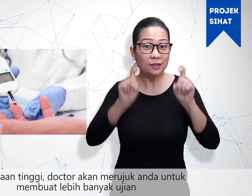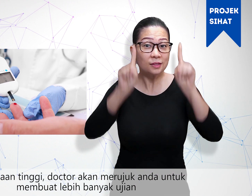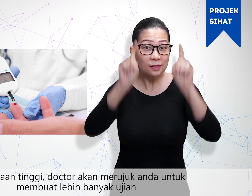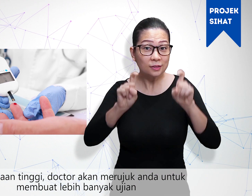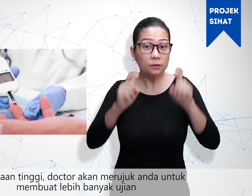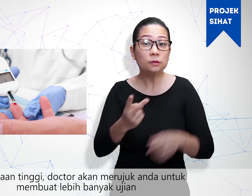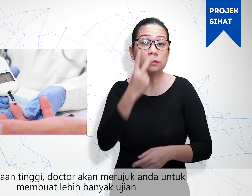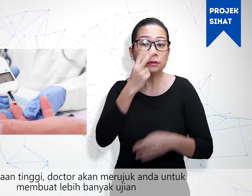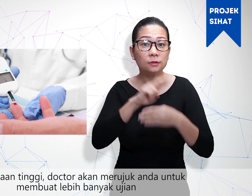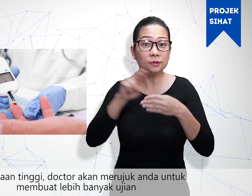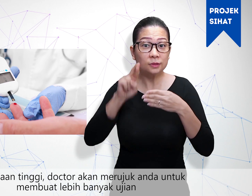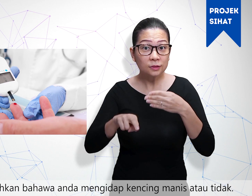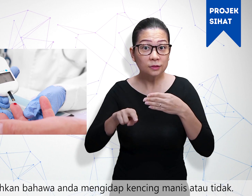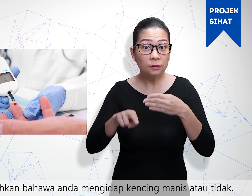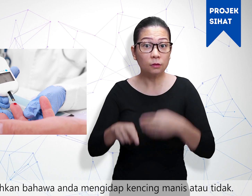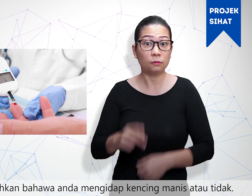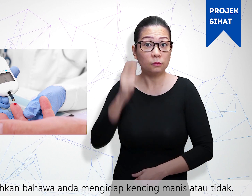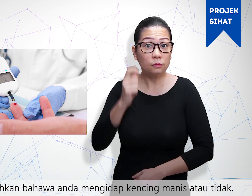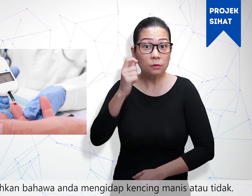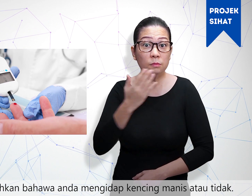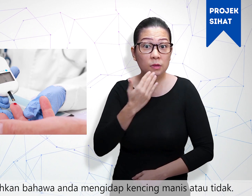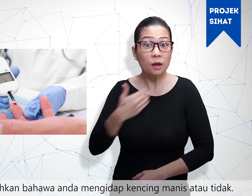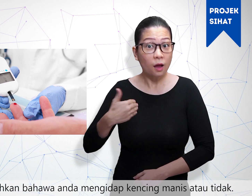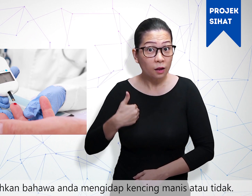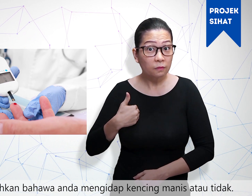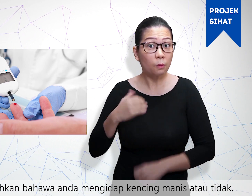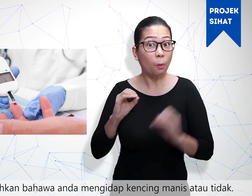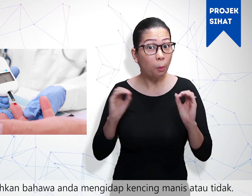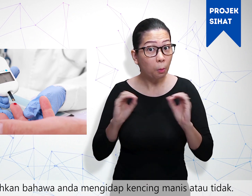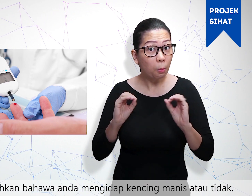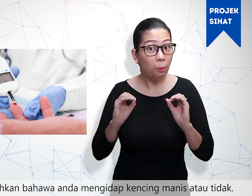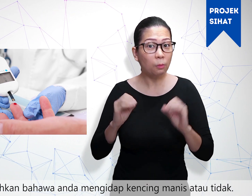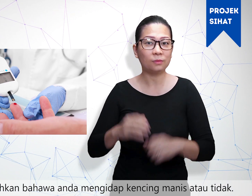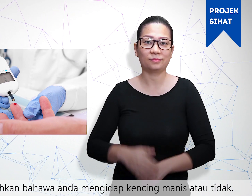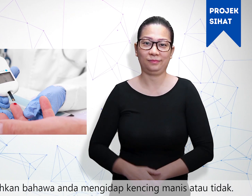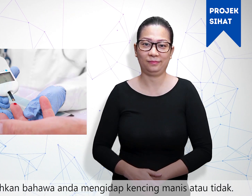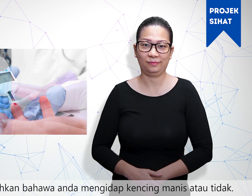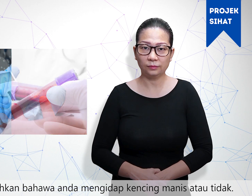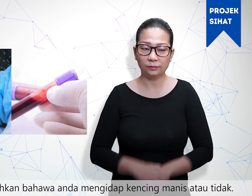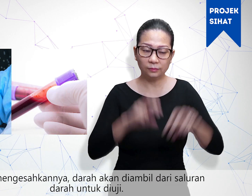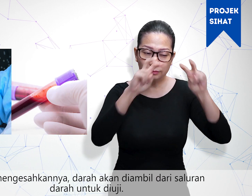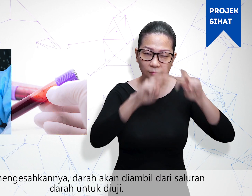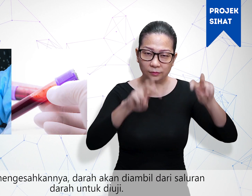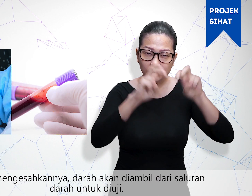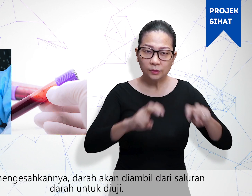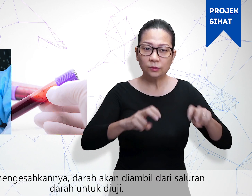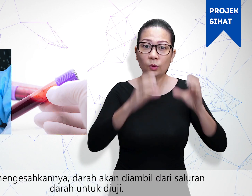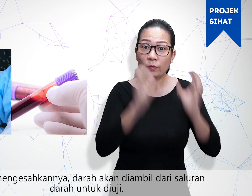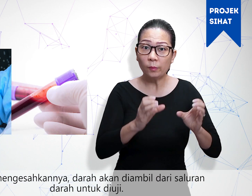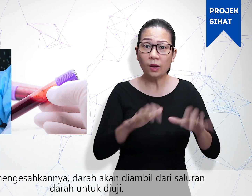refer you for more tests to check whether you have diabetes or not. In order to confirm